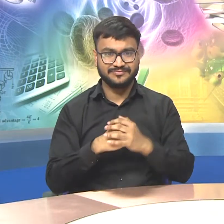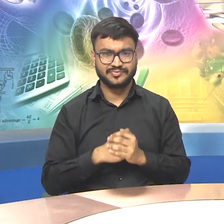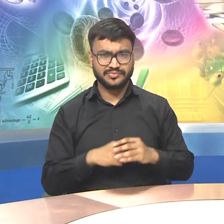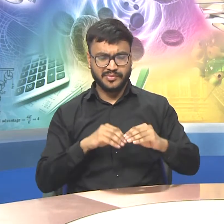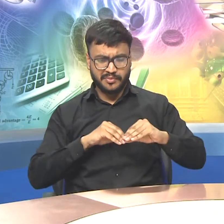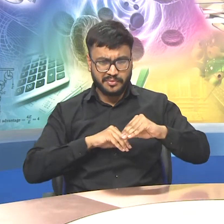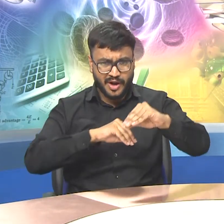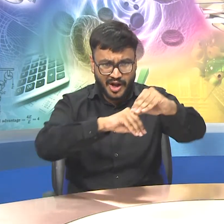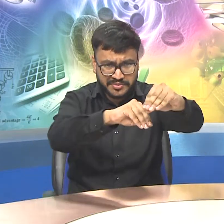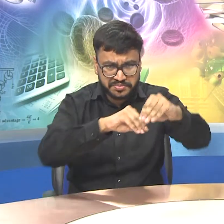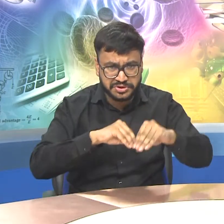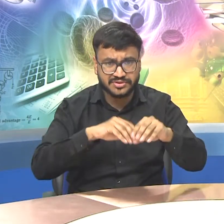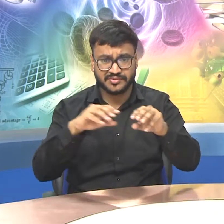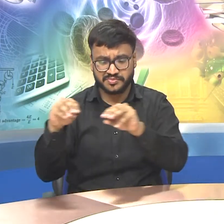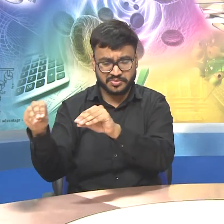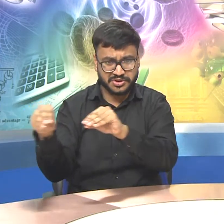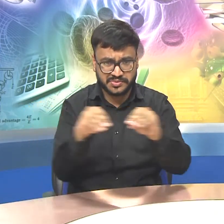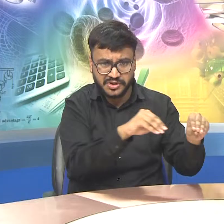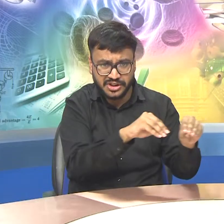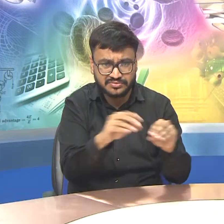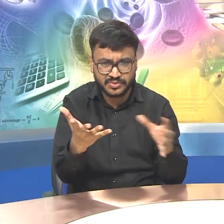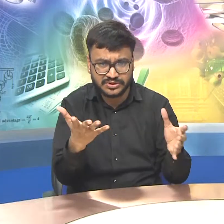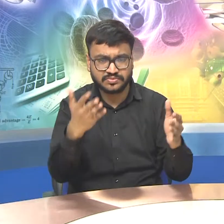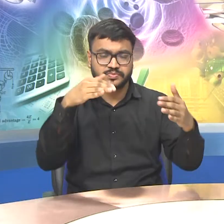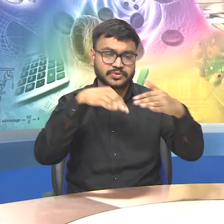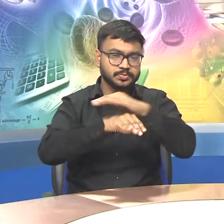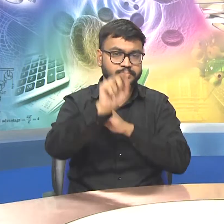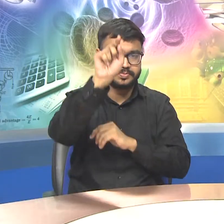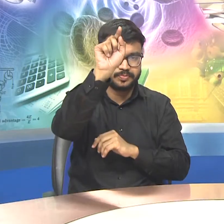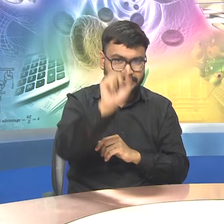First, moving towards and away from the position.